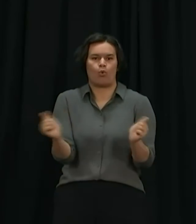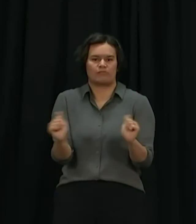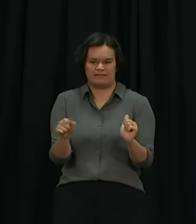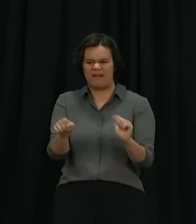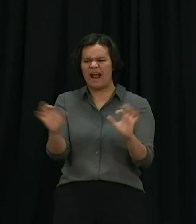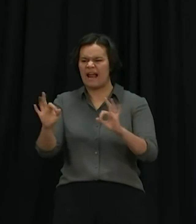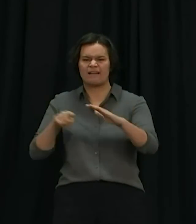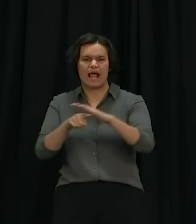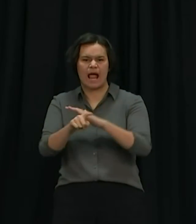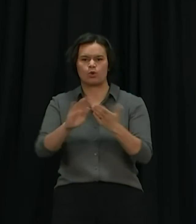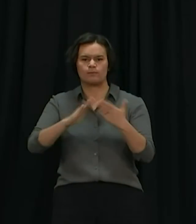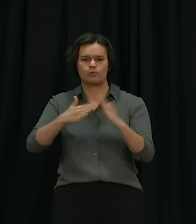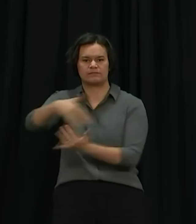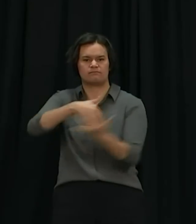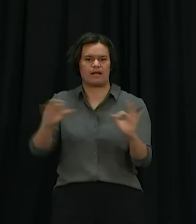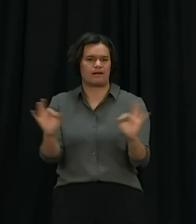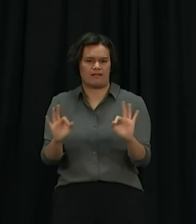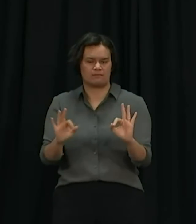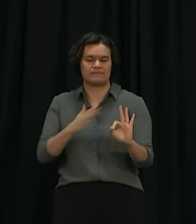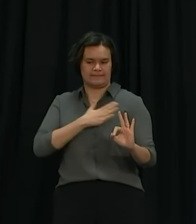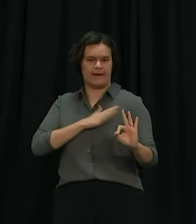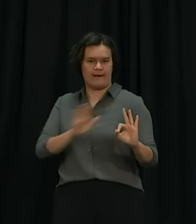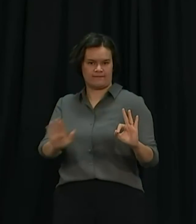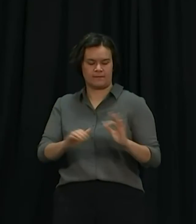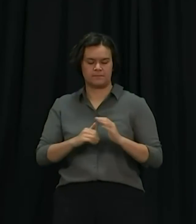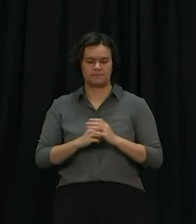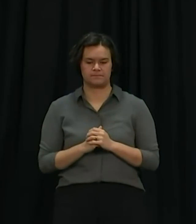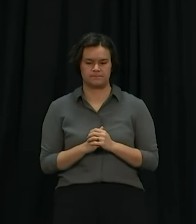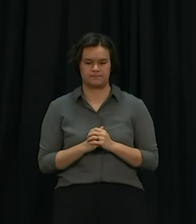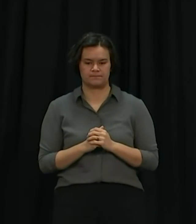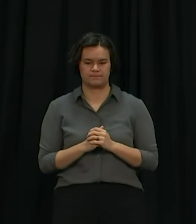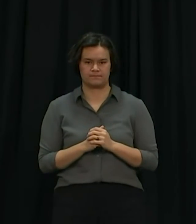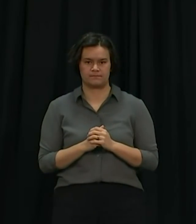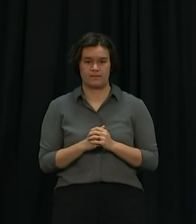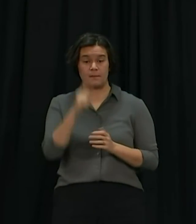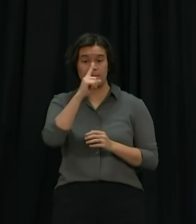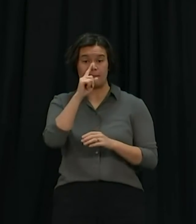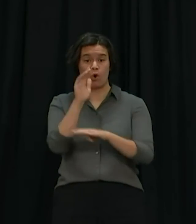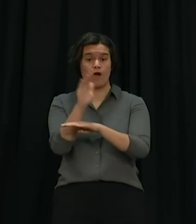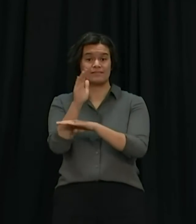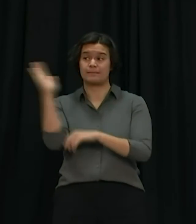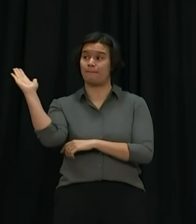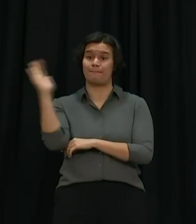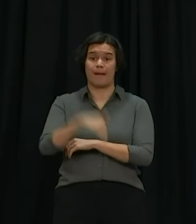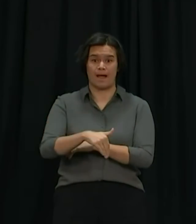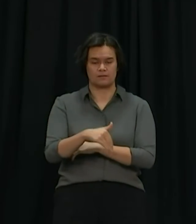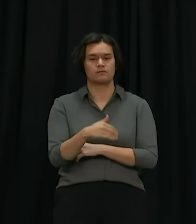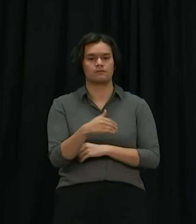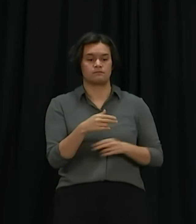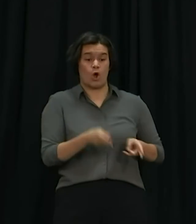the community while infectious. There are also 2 new cases to report in recent returnees in managed